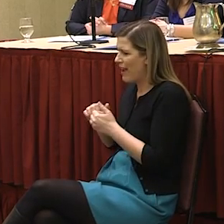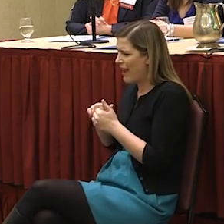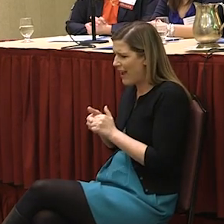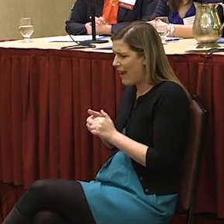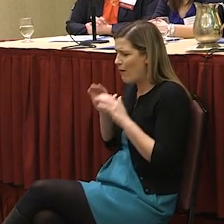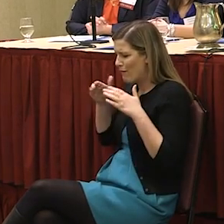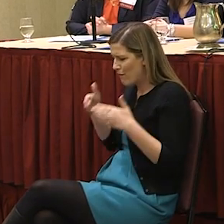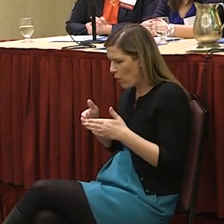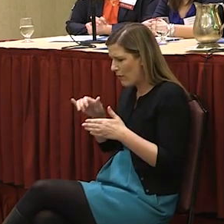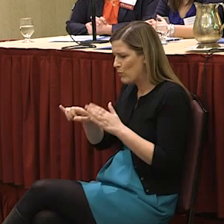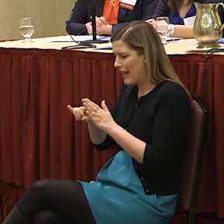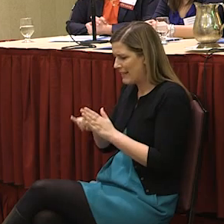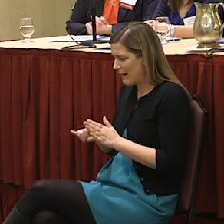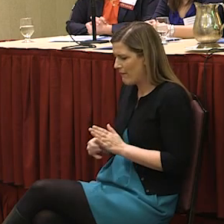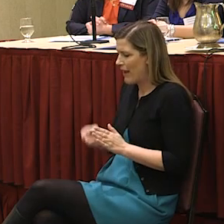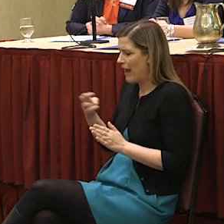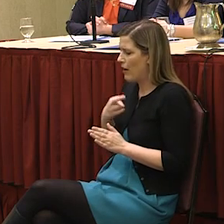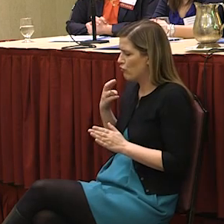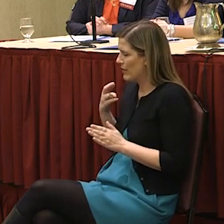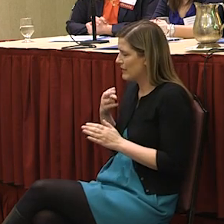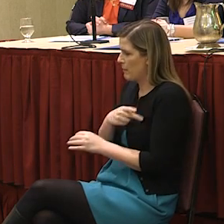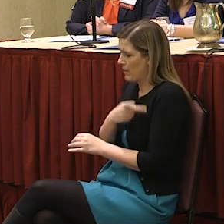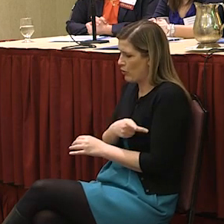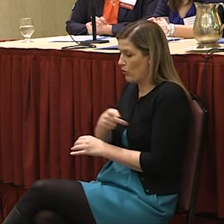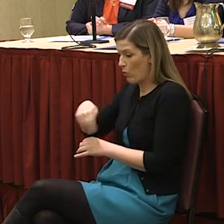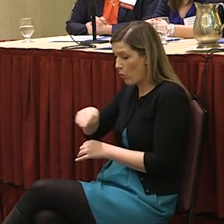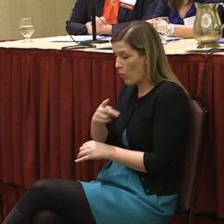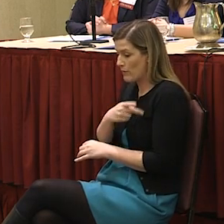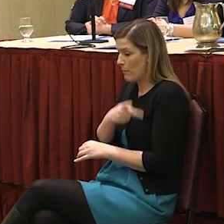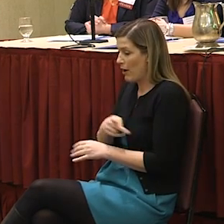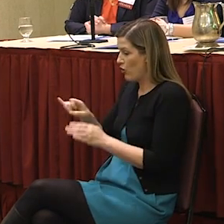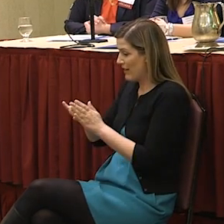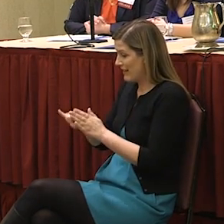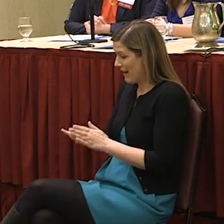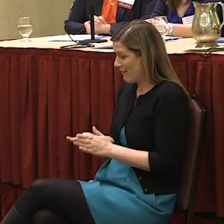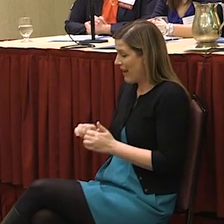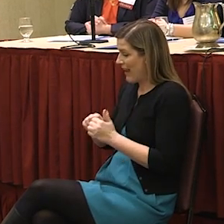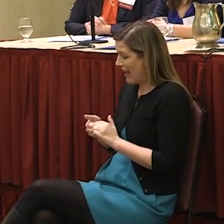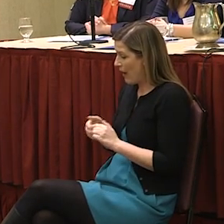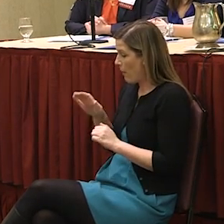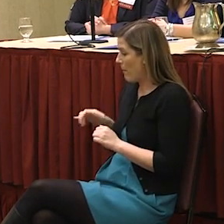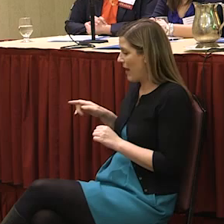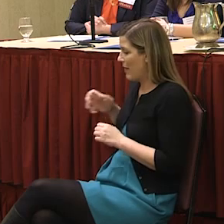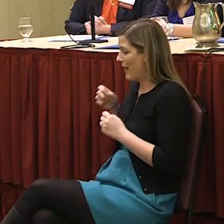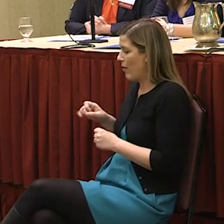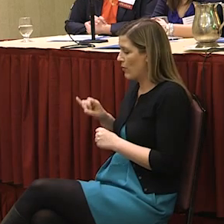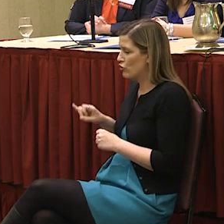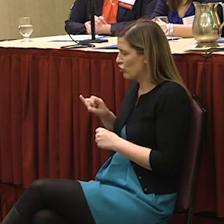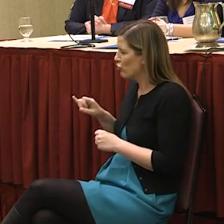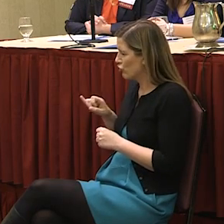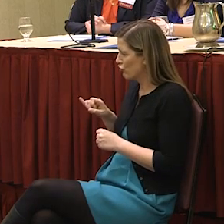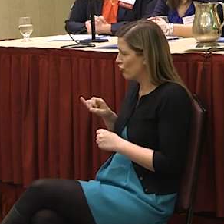on identified high-risk and high-cost patients. And those patients are actually identified by the health plan, so it's very